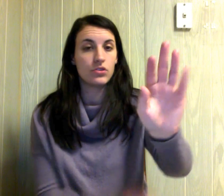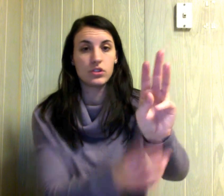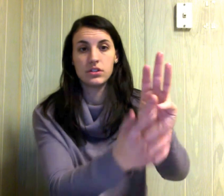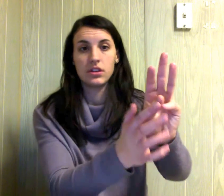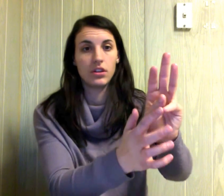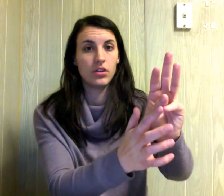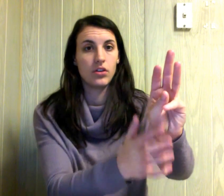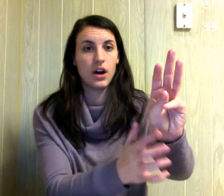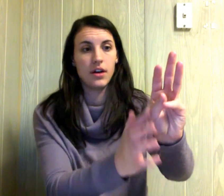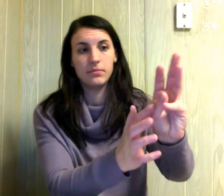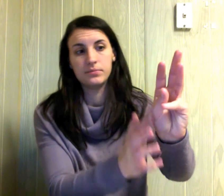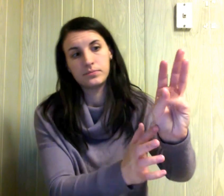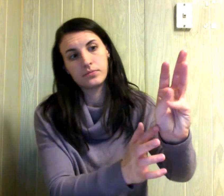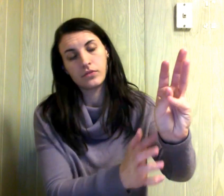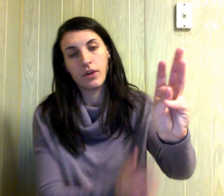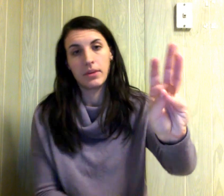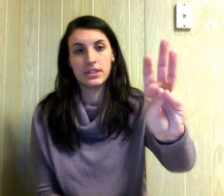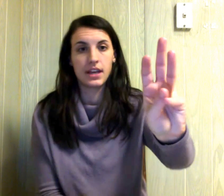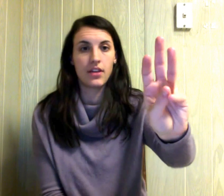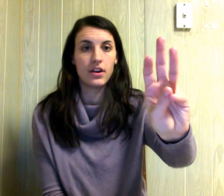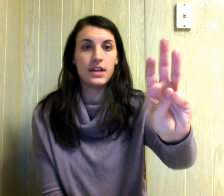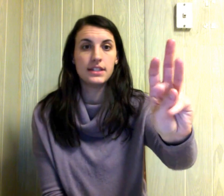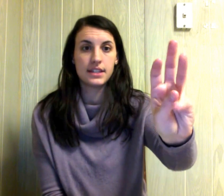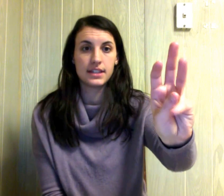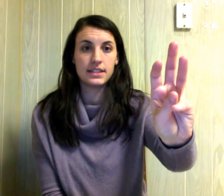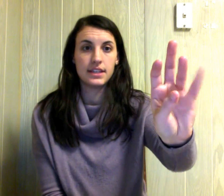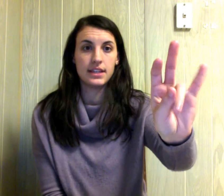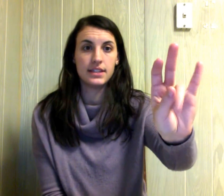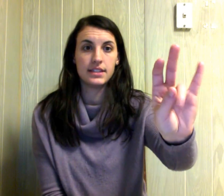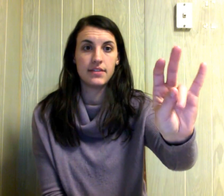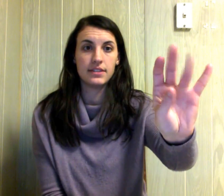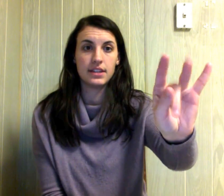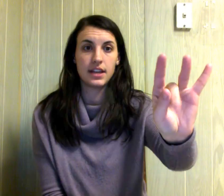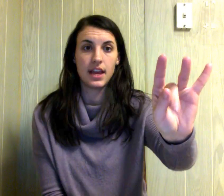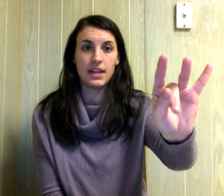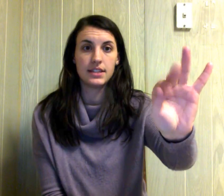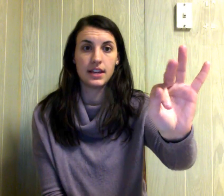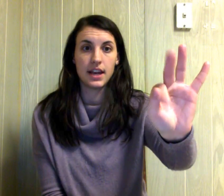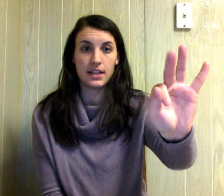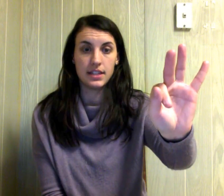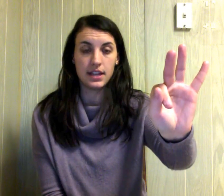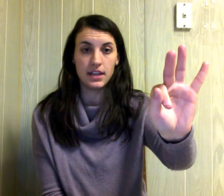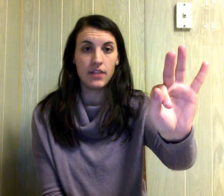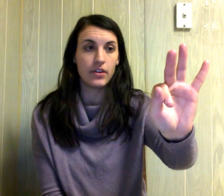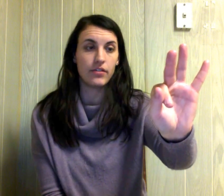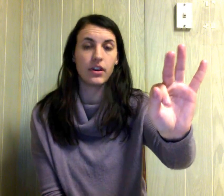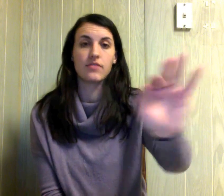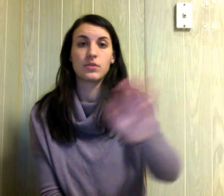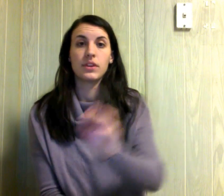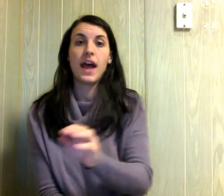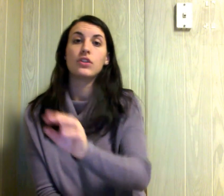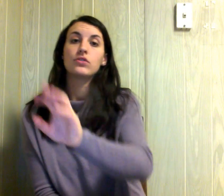just a little rubbing together. 16, 17, 18, 19. If you don't feel comfortable with that, you could